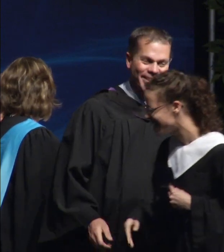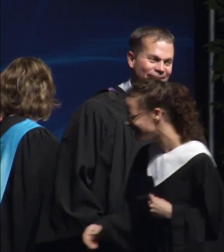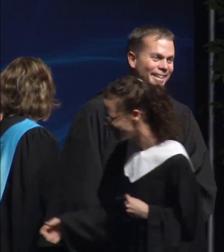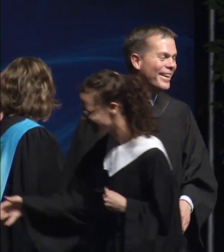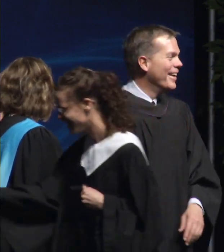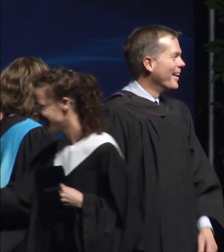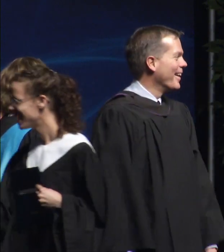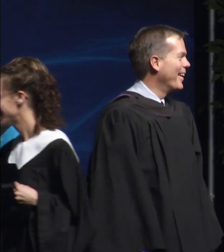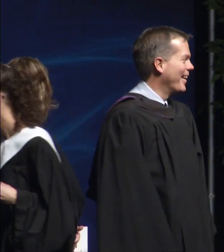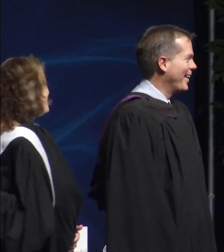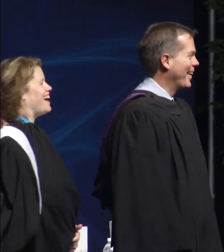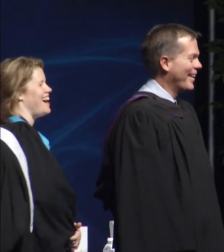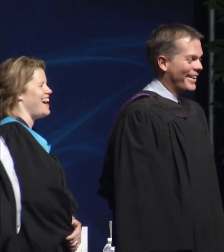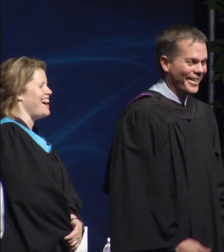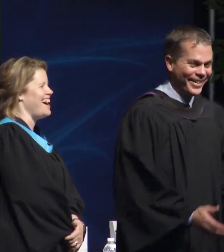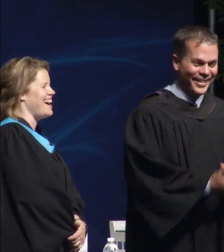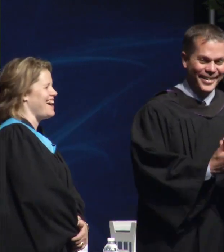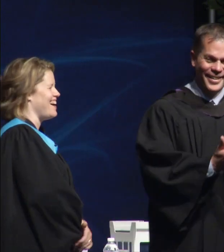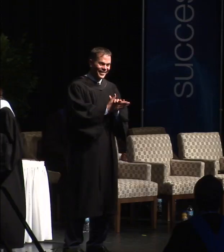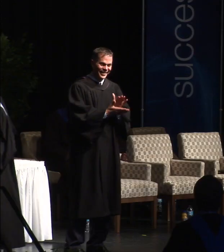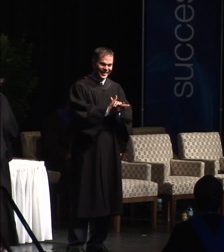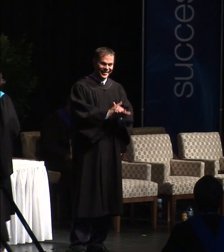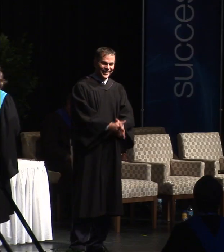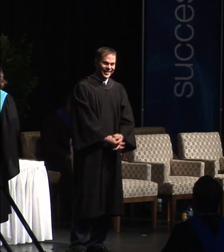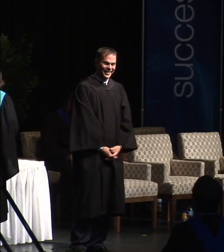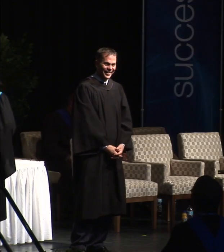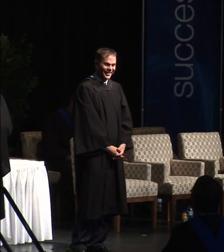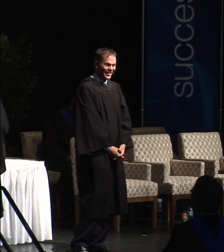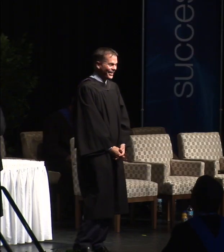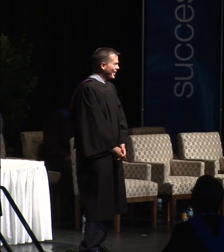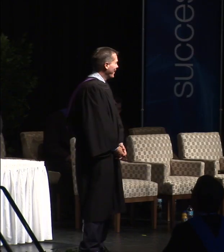with my sincere apologies.